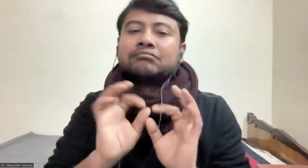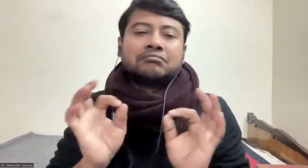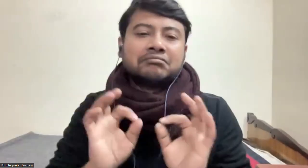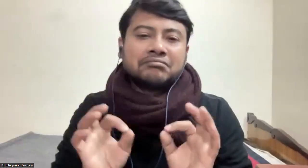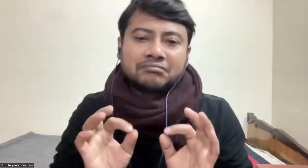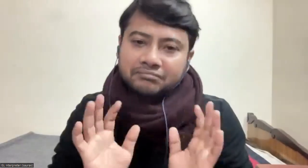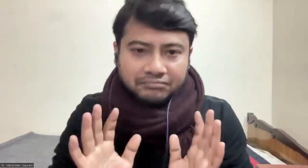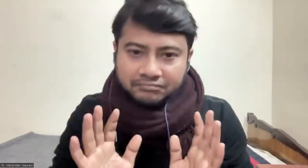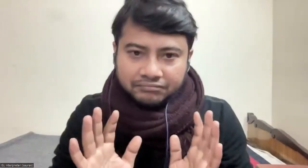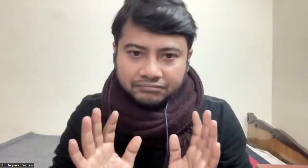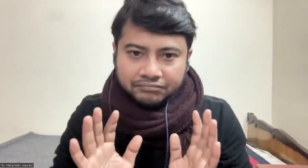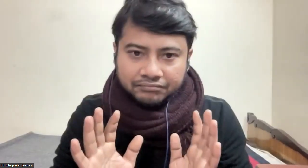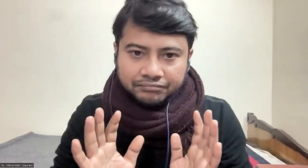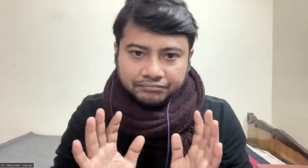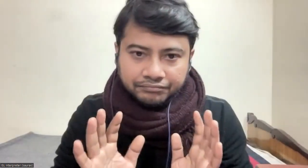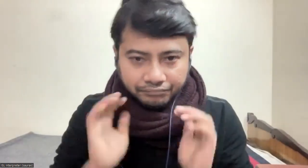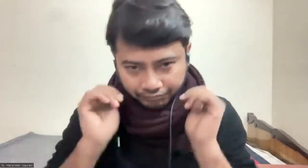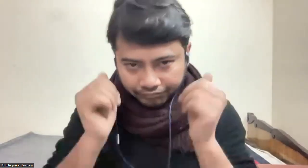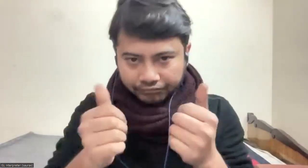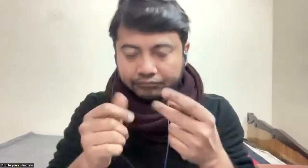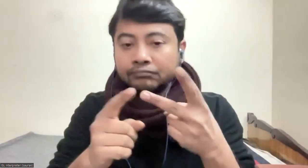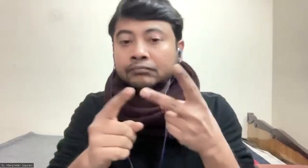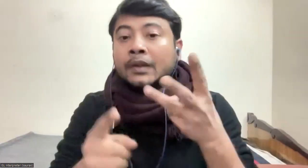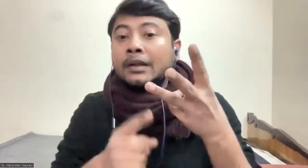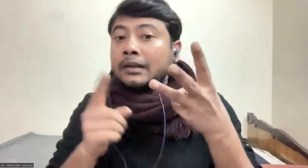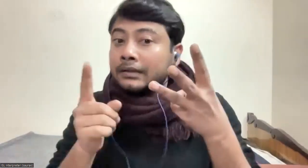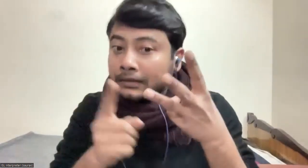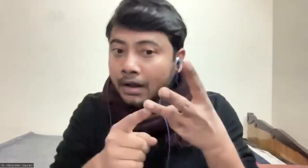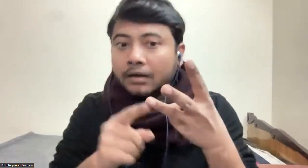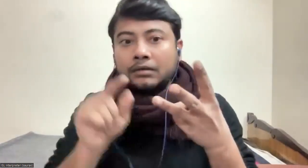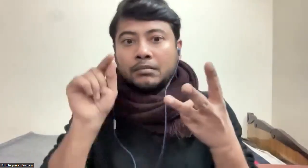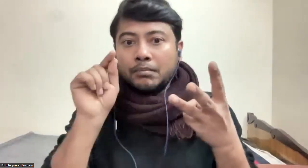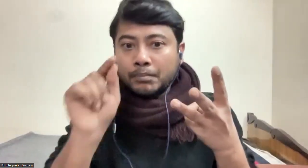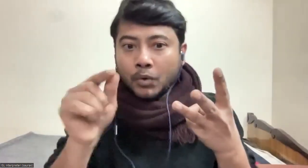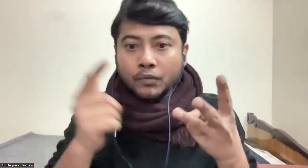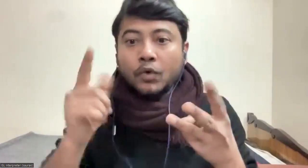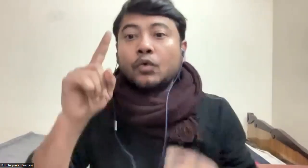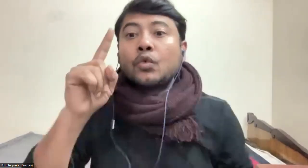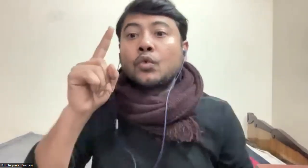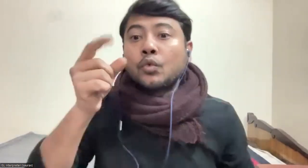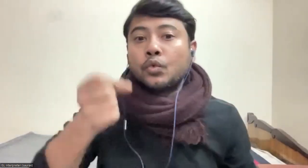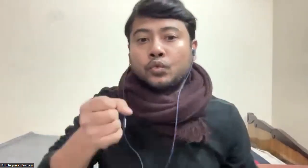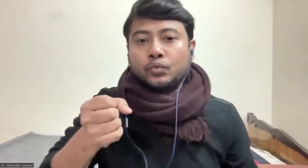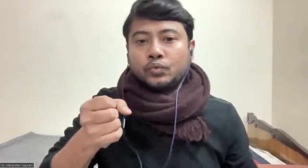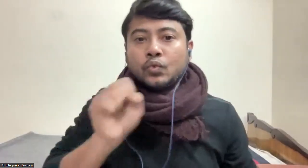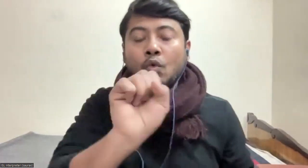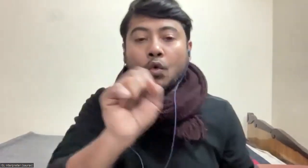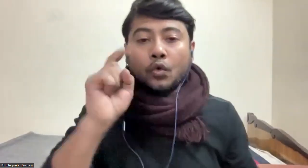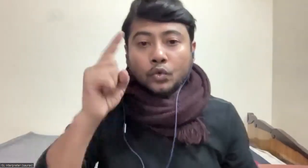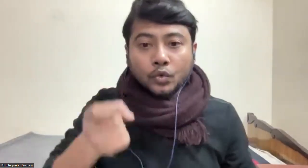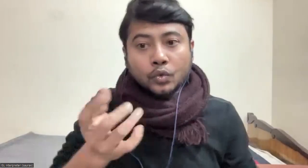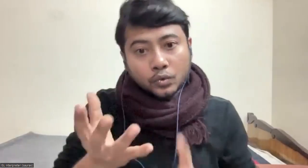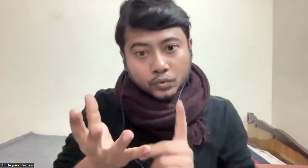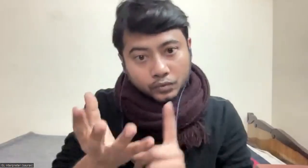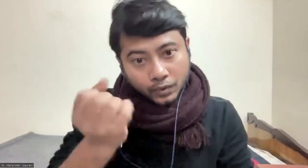guru, and if he's given you some order, if you disobey his orders, then that again becomes a